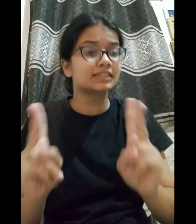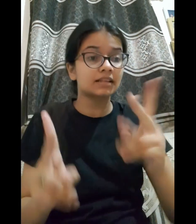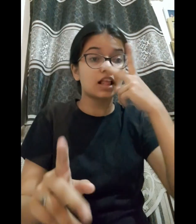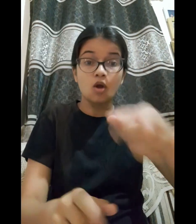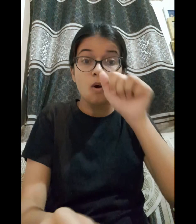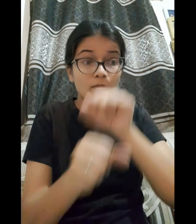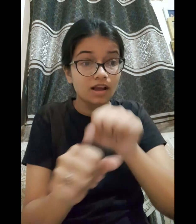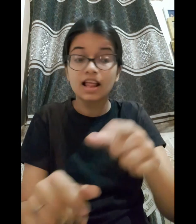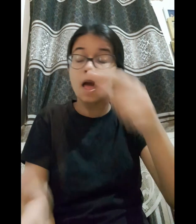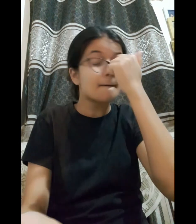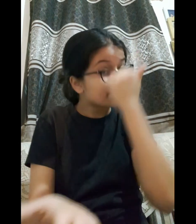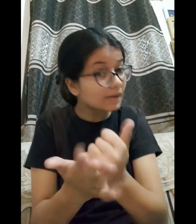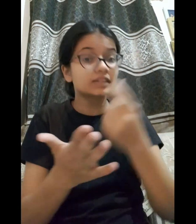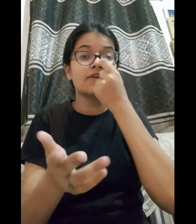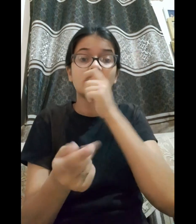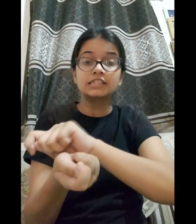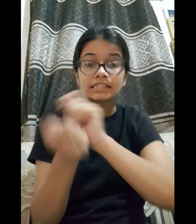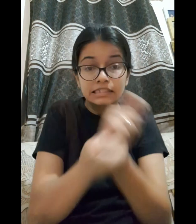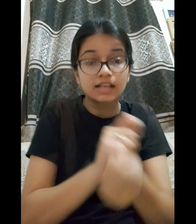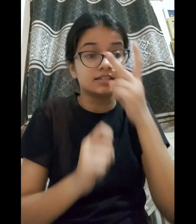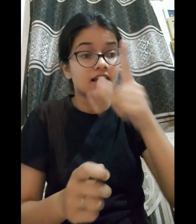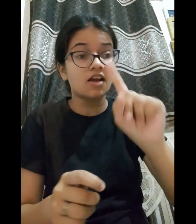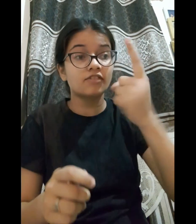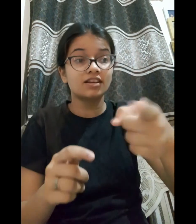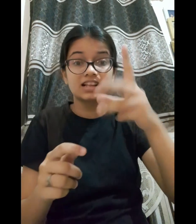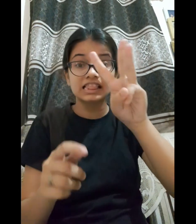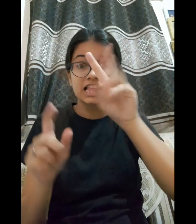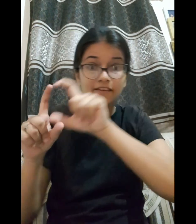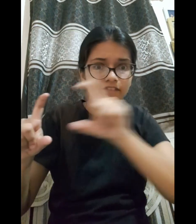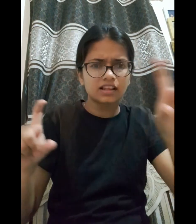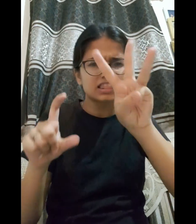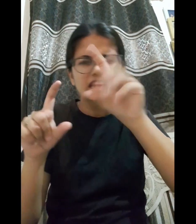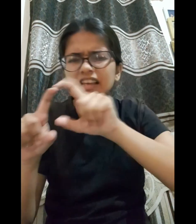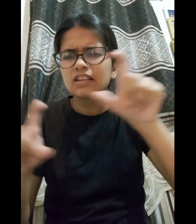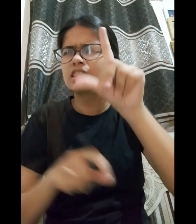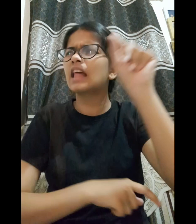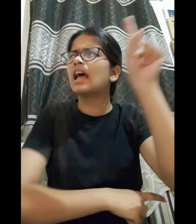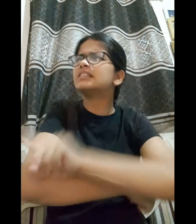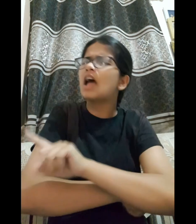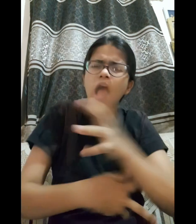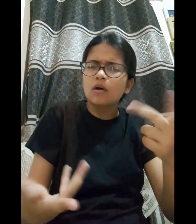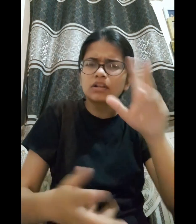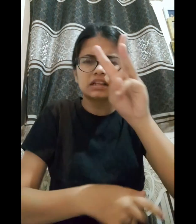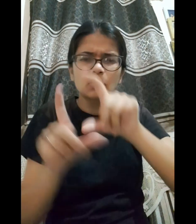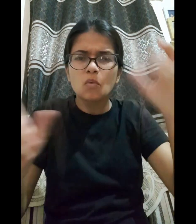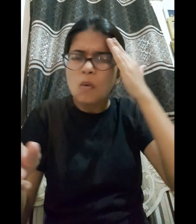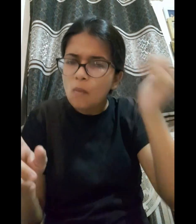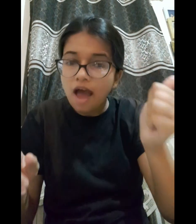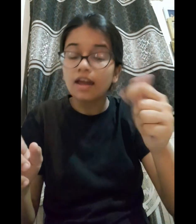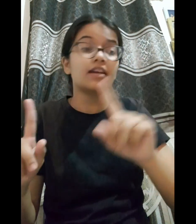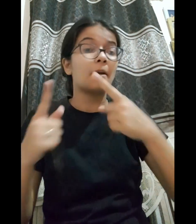have to give anticoagulants, and these have to be continued for 3 weeks. Why 3 weeks? Why not 10 days like steroids? Because